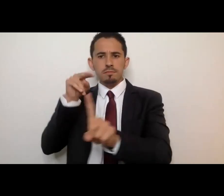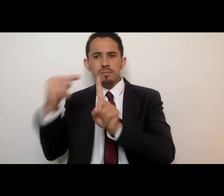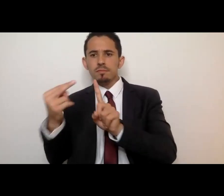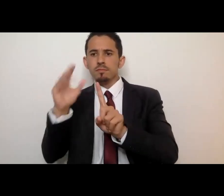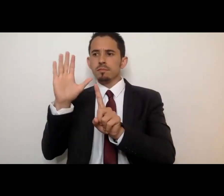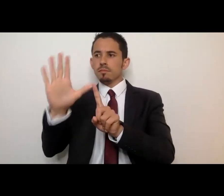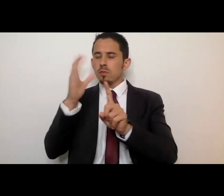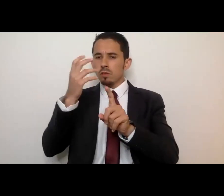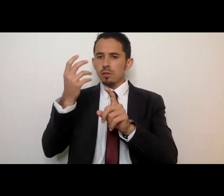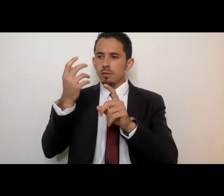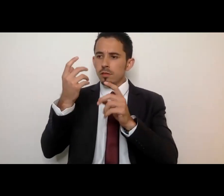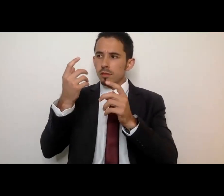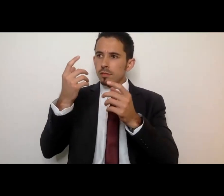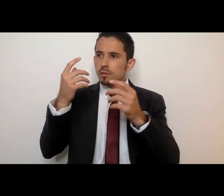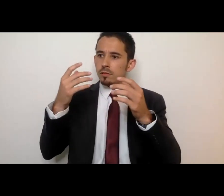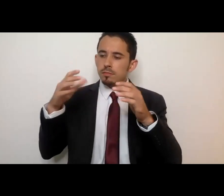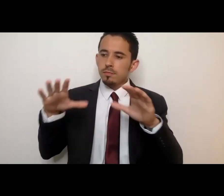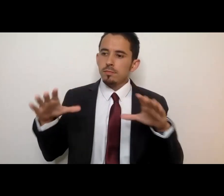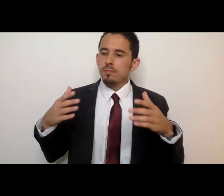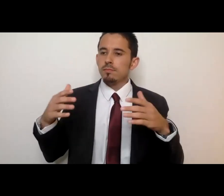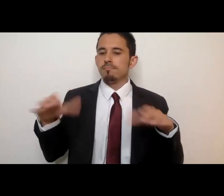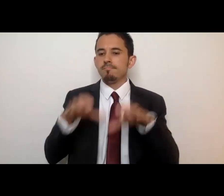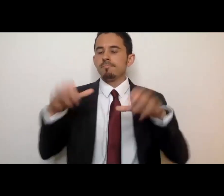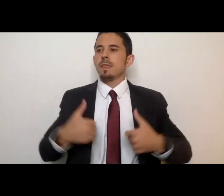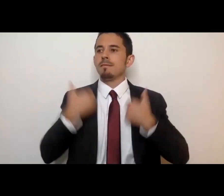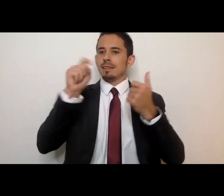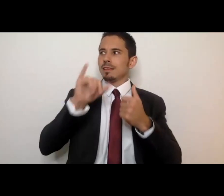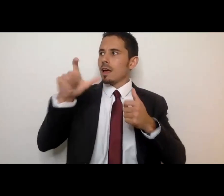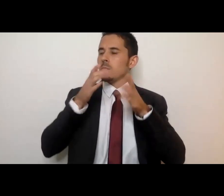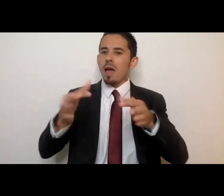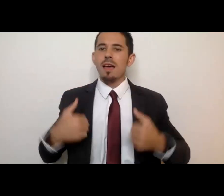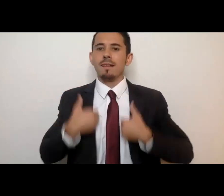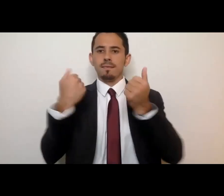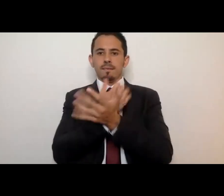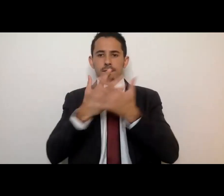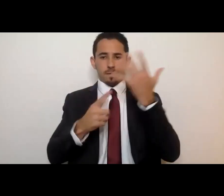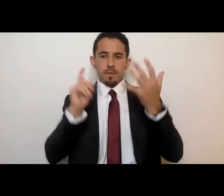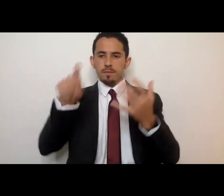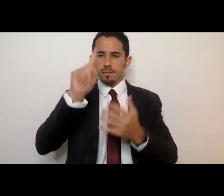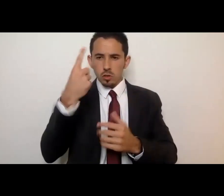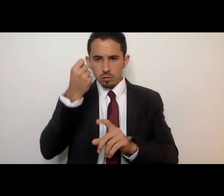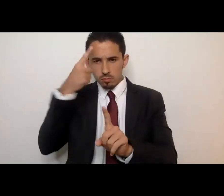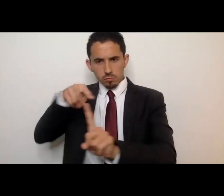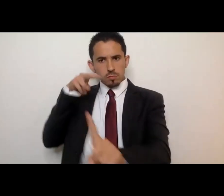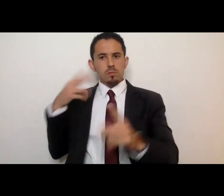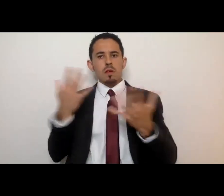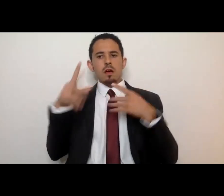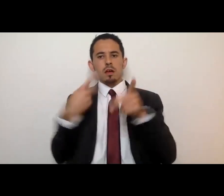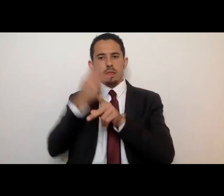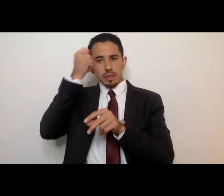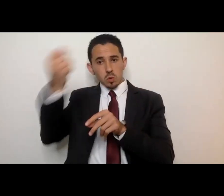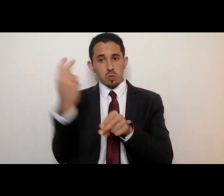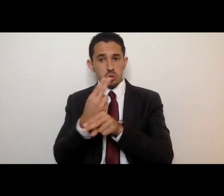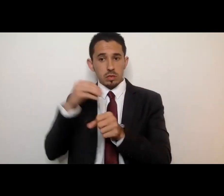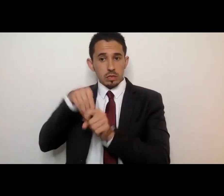To study the deaf population and understand their way of life and how they think, we need to be able